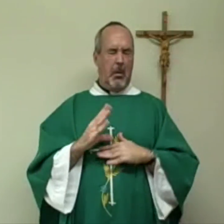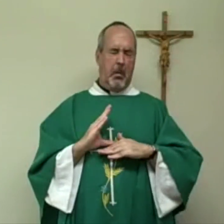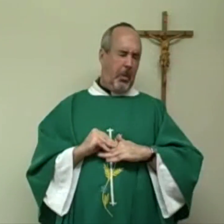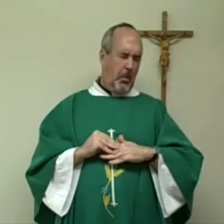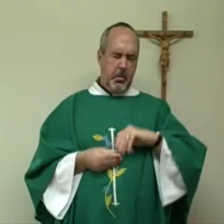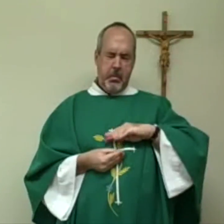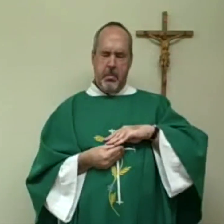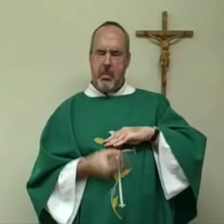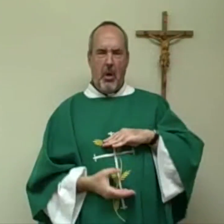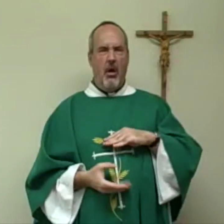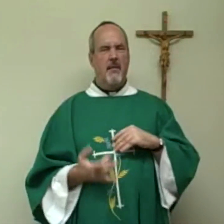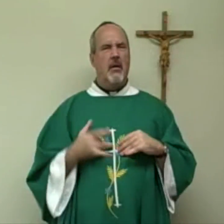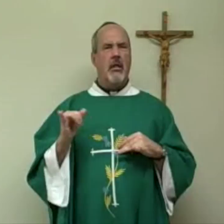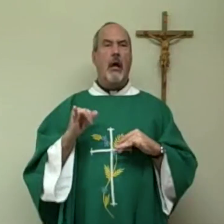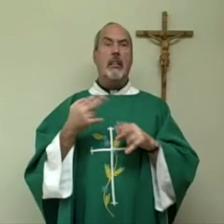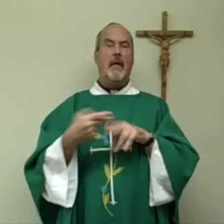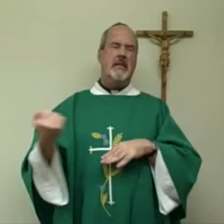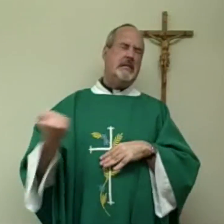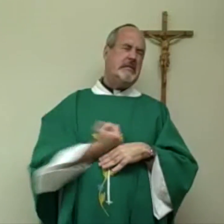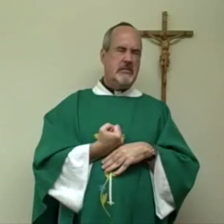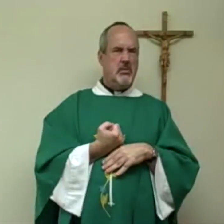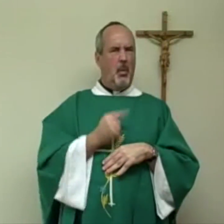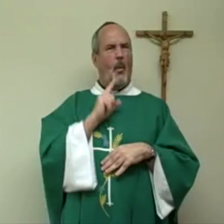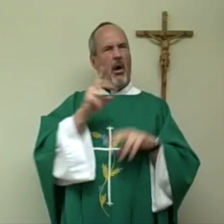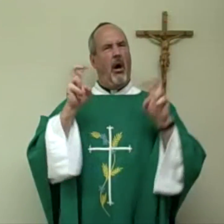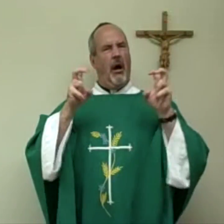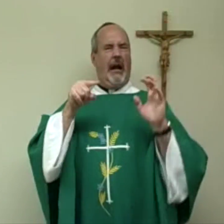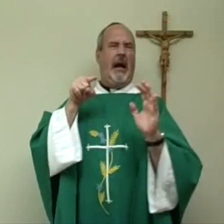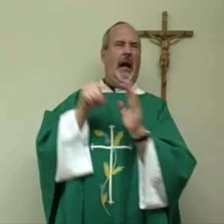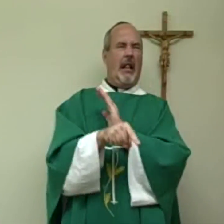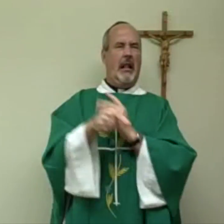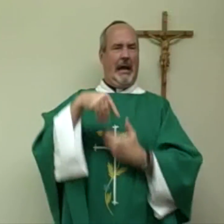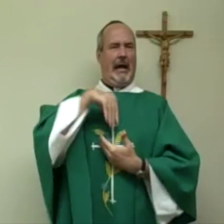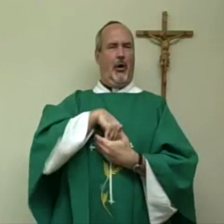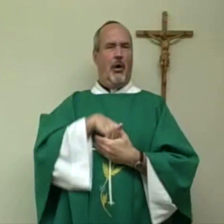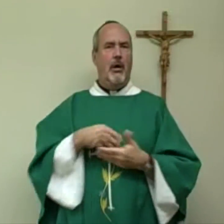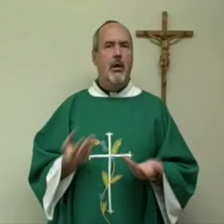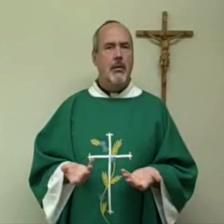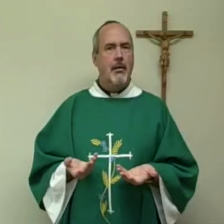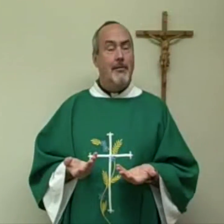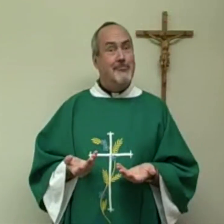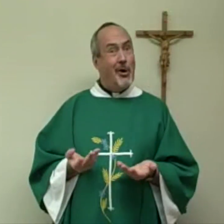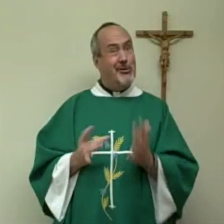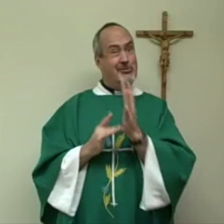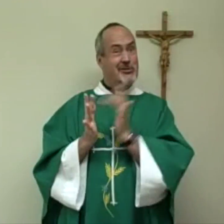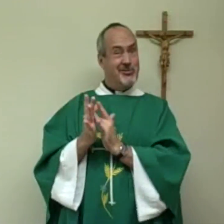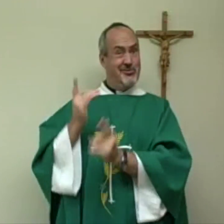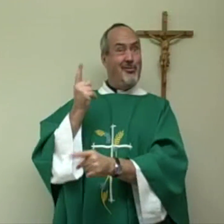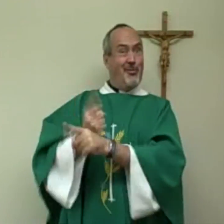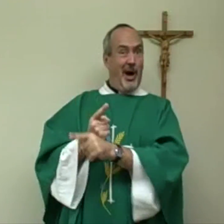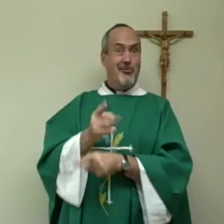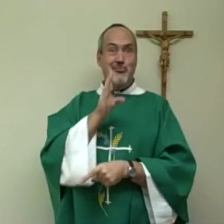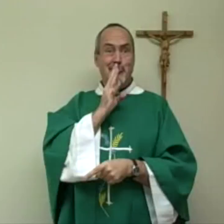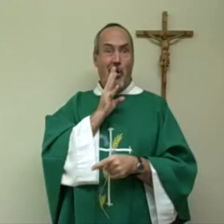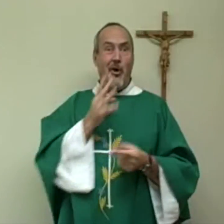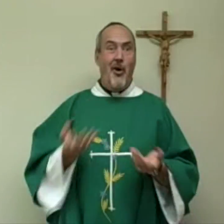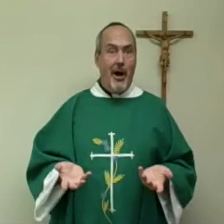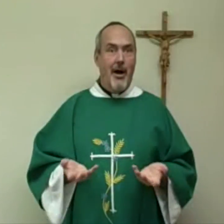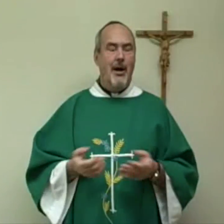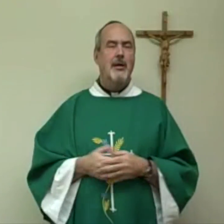and really came after you and they were angry at you, you felt so deflated and felt like someone had driven a knife through your